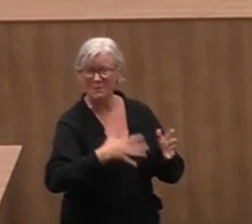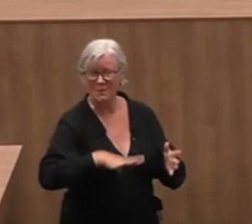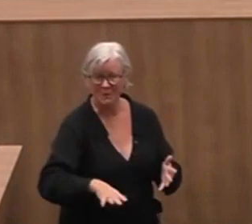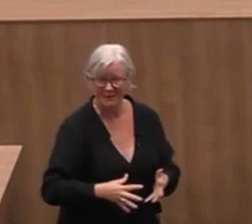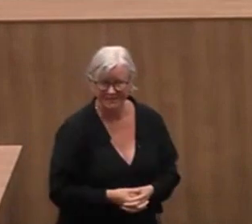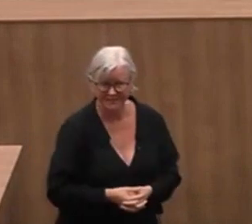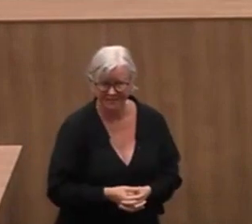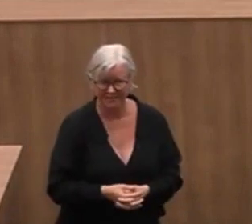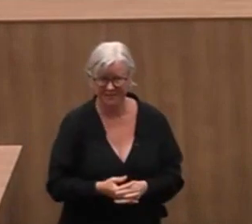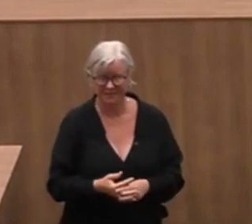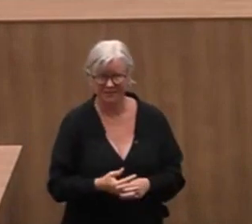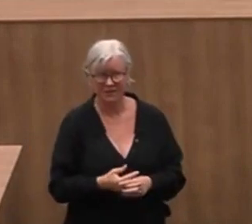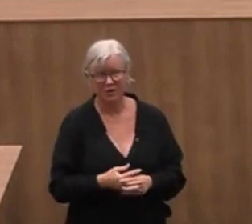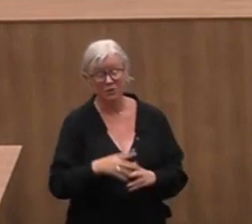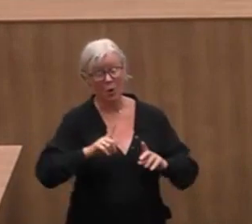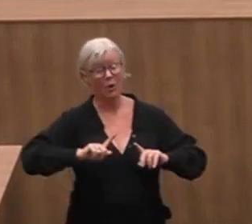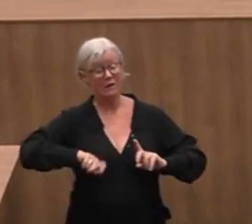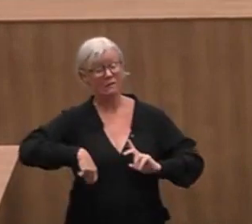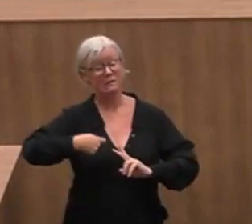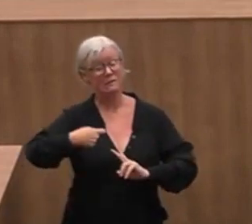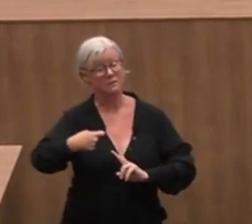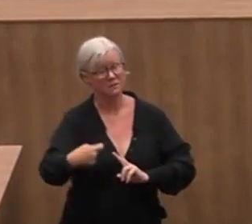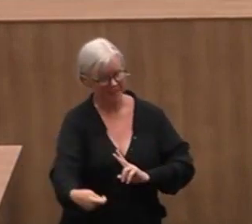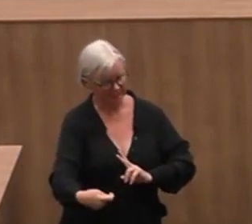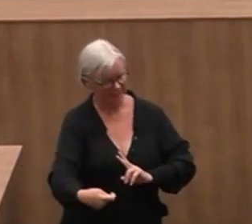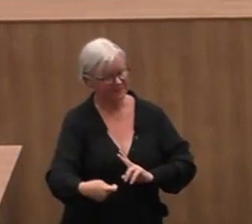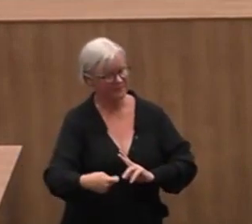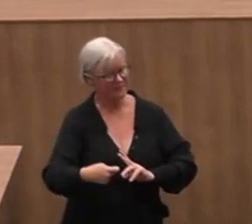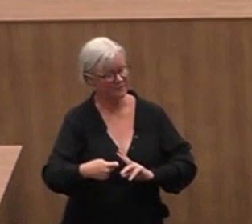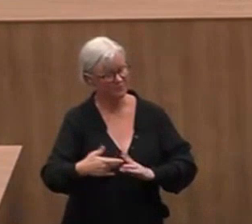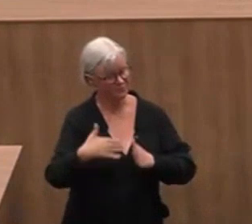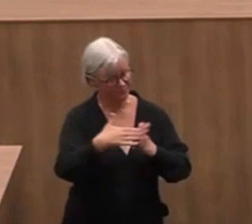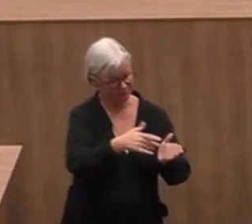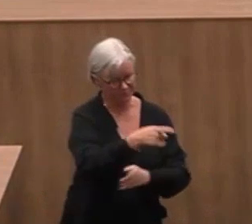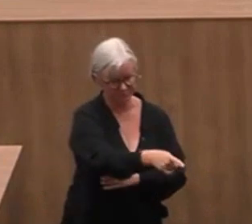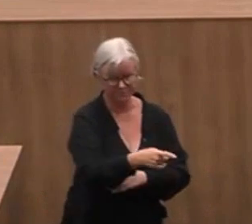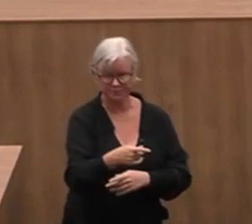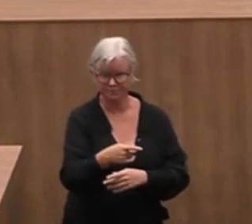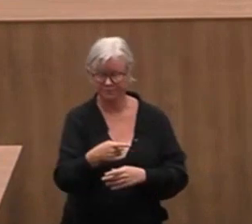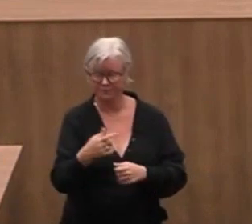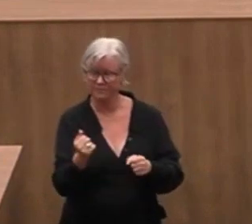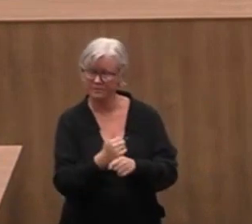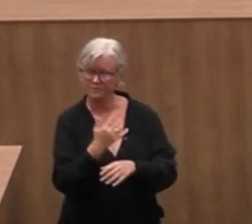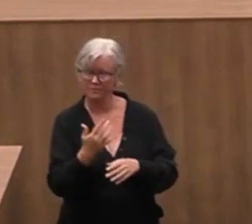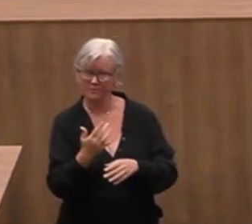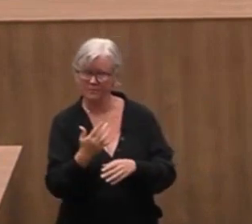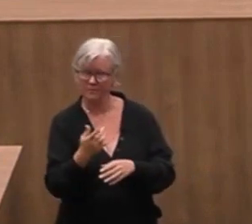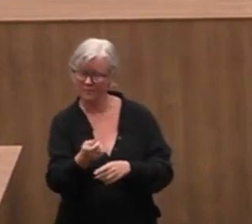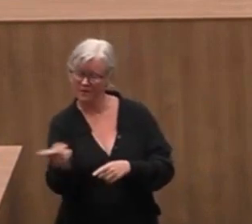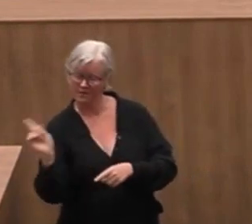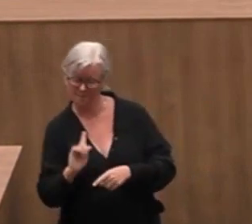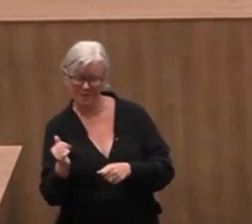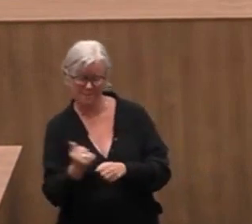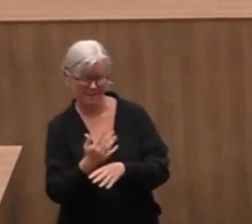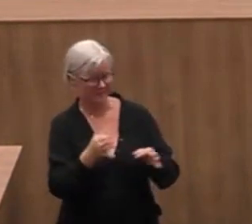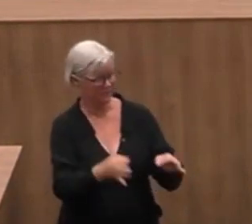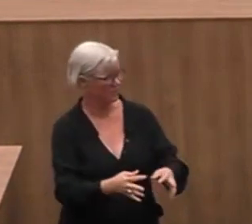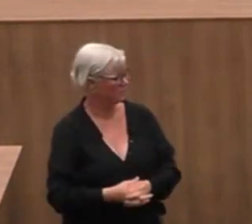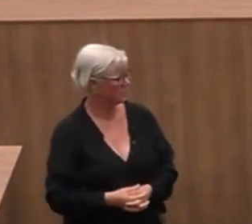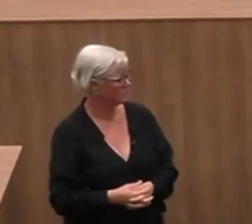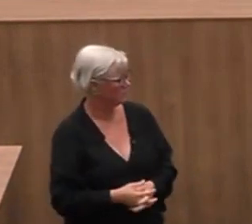next process in this is to assist you to act on your decision. So Susan, again, we're launching